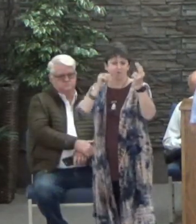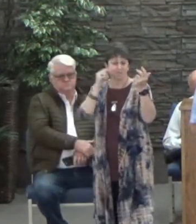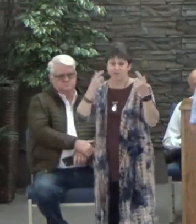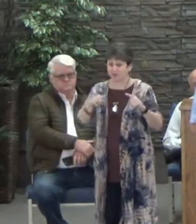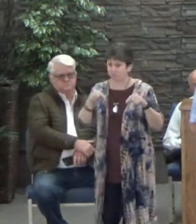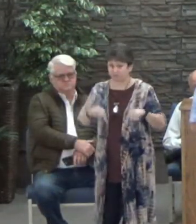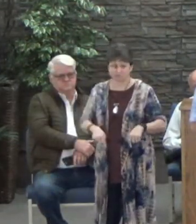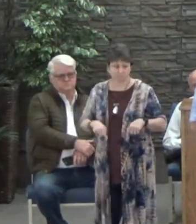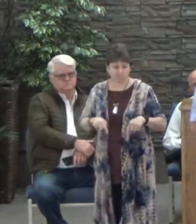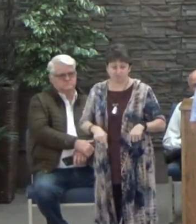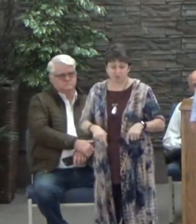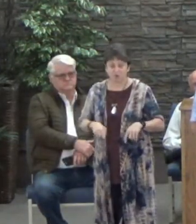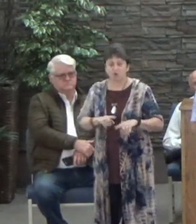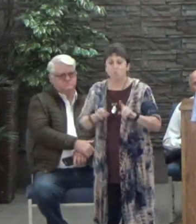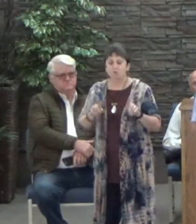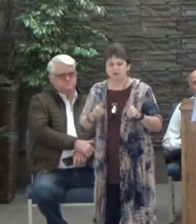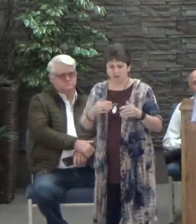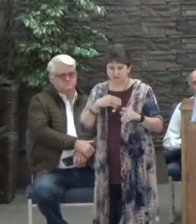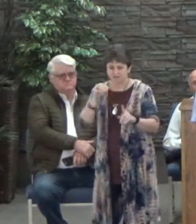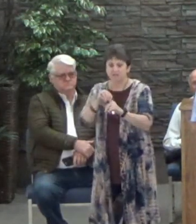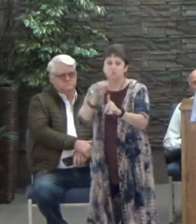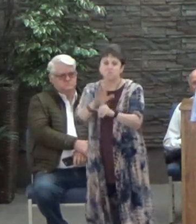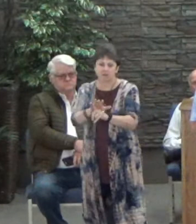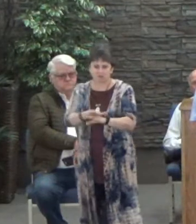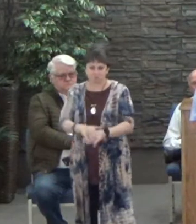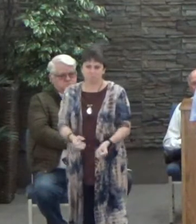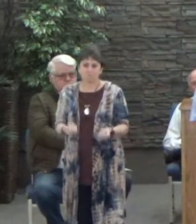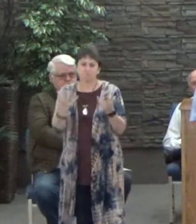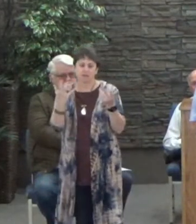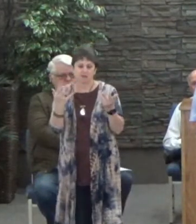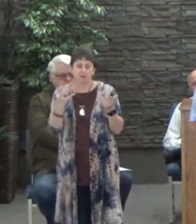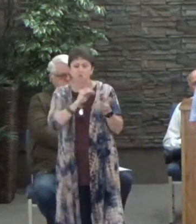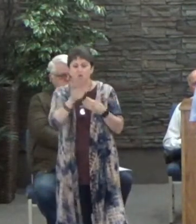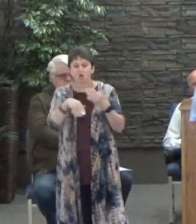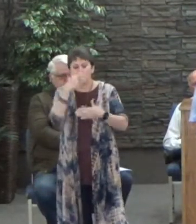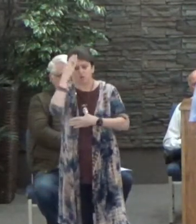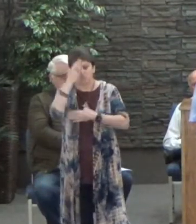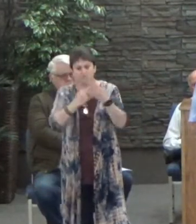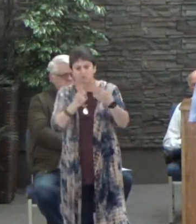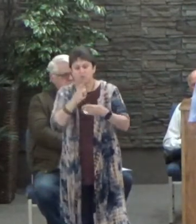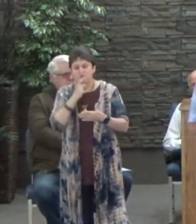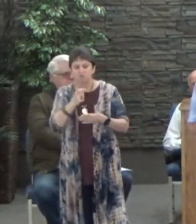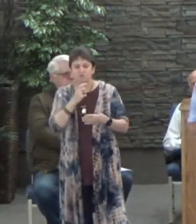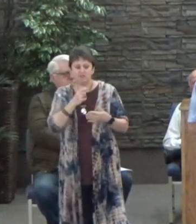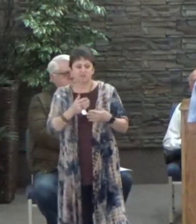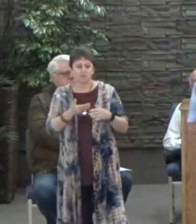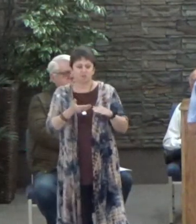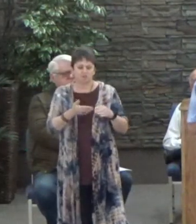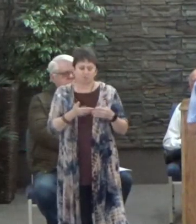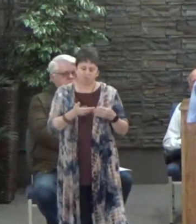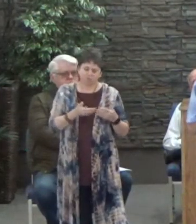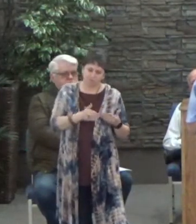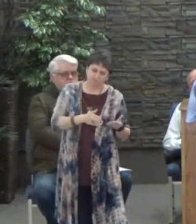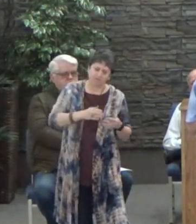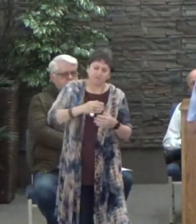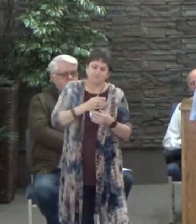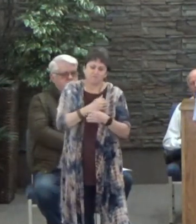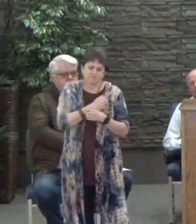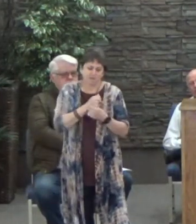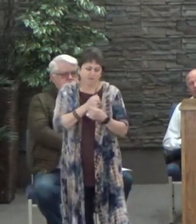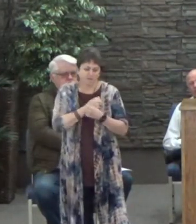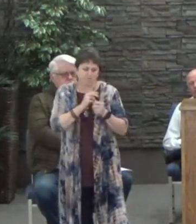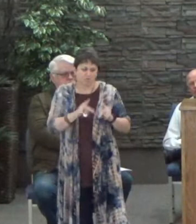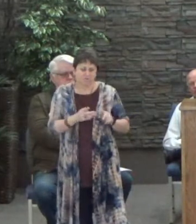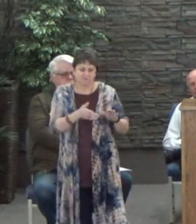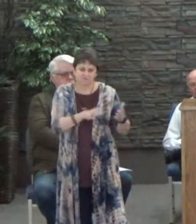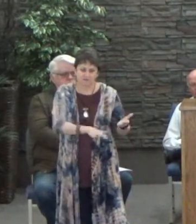been the case, but it has had an impact on many. We all know someone who did lose a loved one during this difficult time. As many